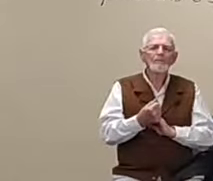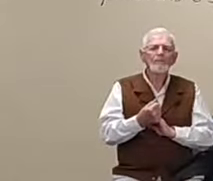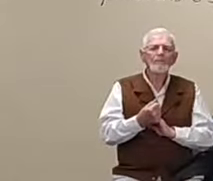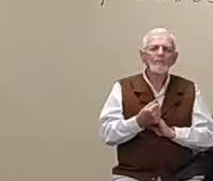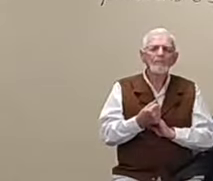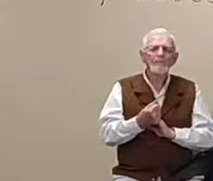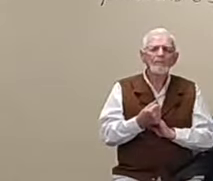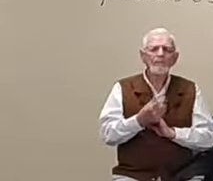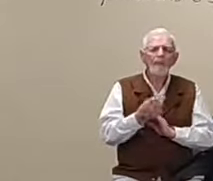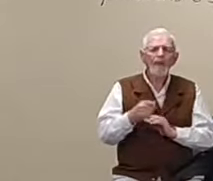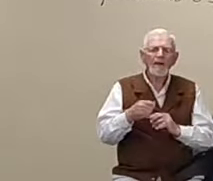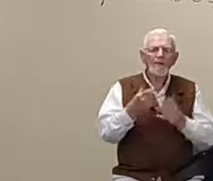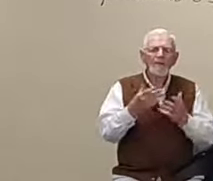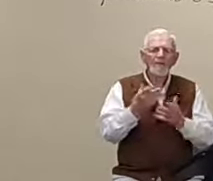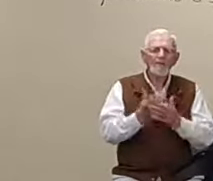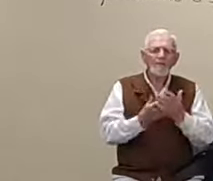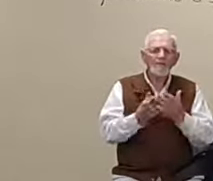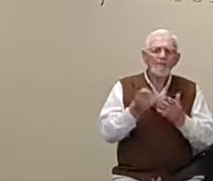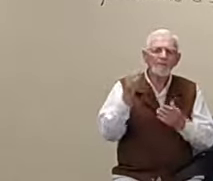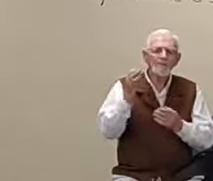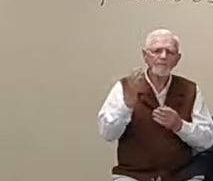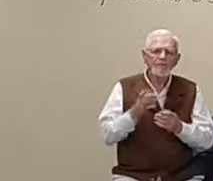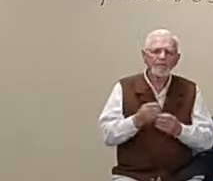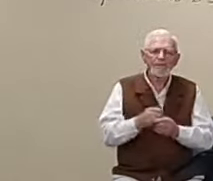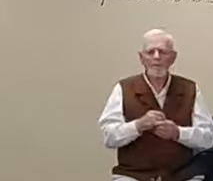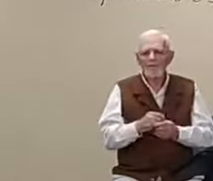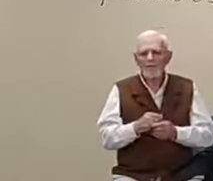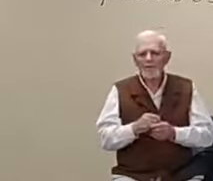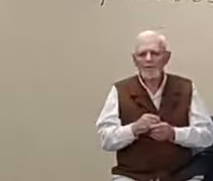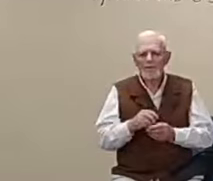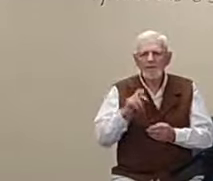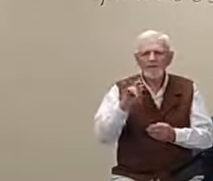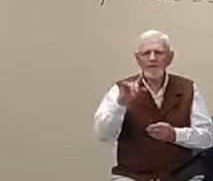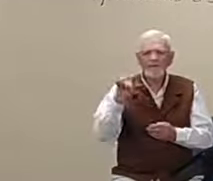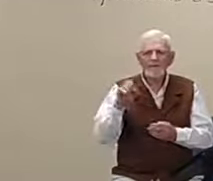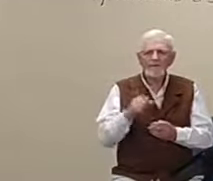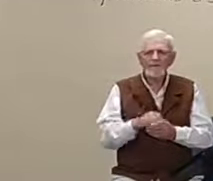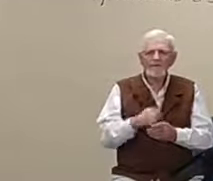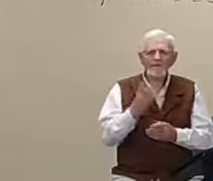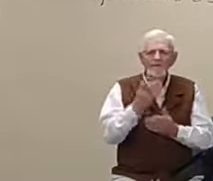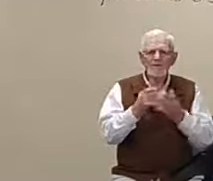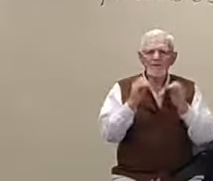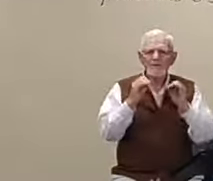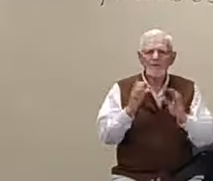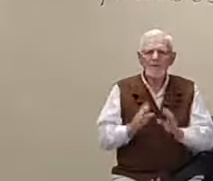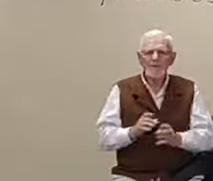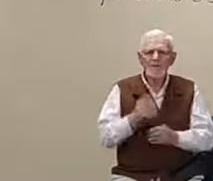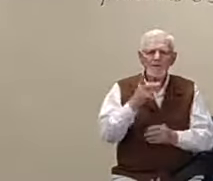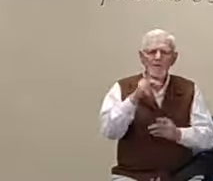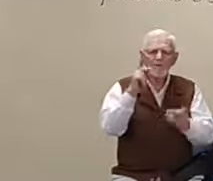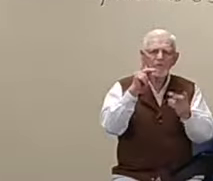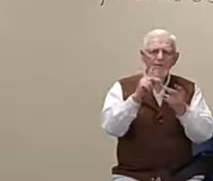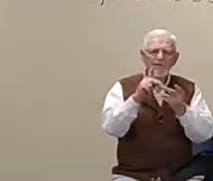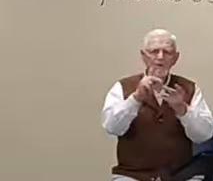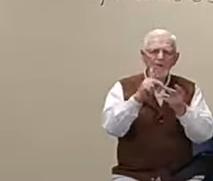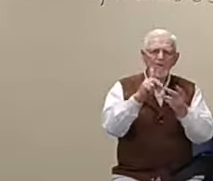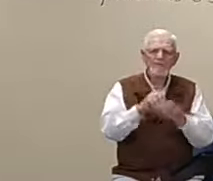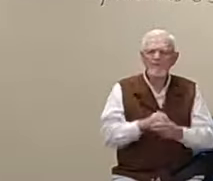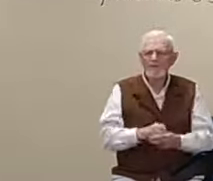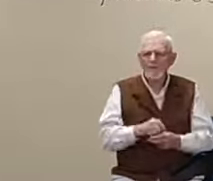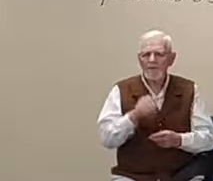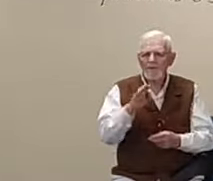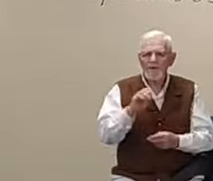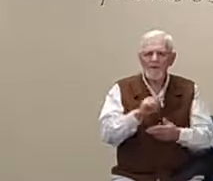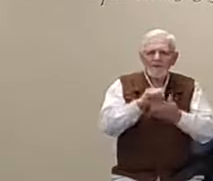And he gave some apostles and some prophets and some evangelists and some pastors and teachers for the perfecting, there's the word perfect, of